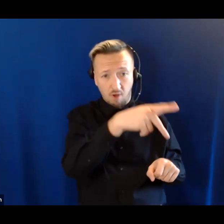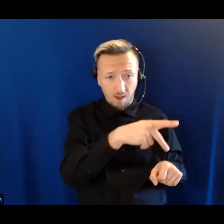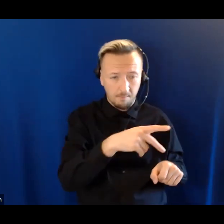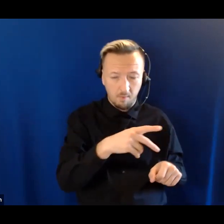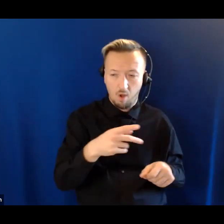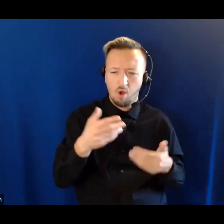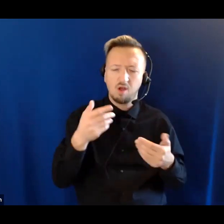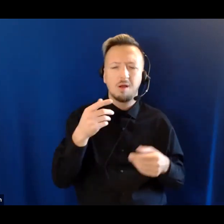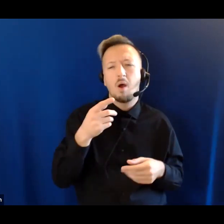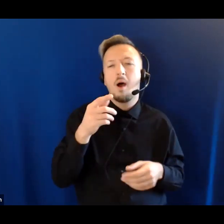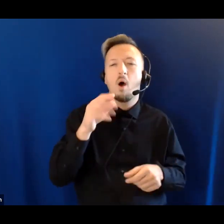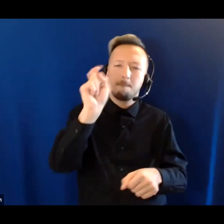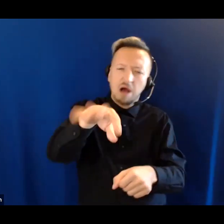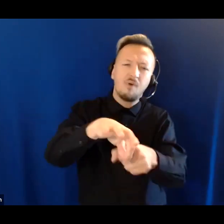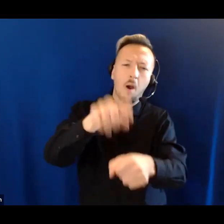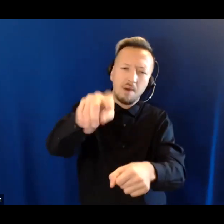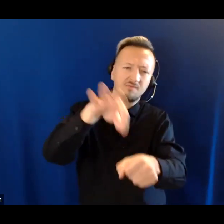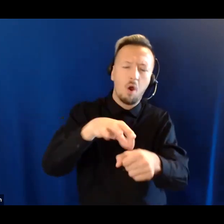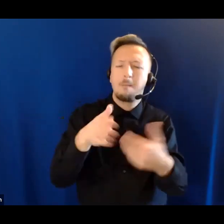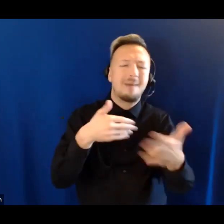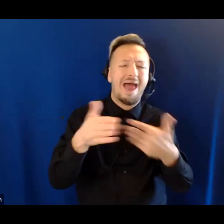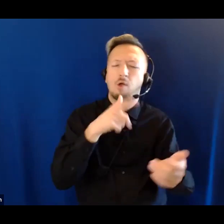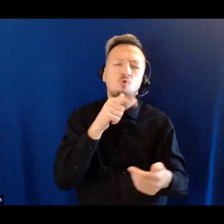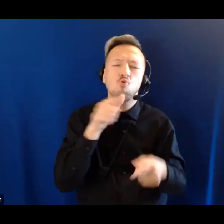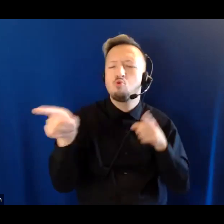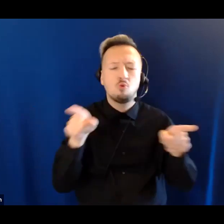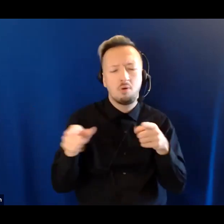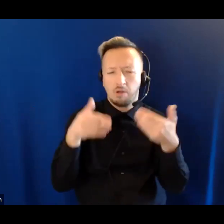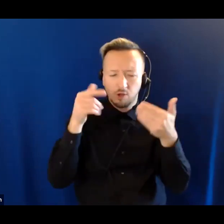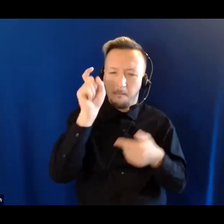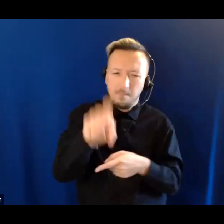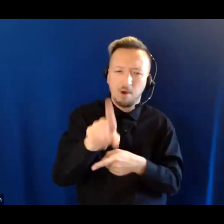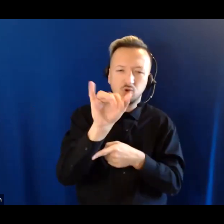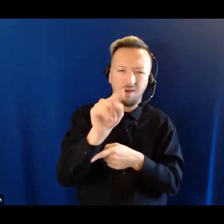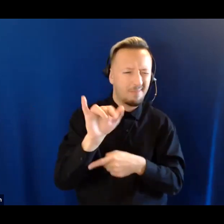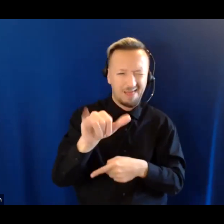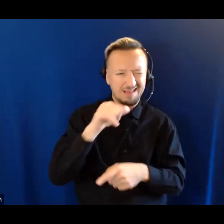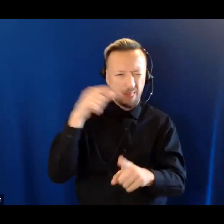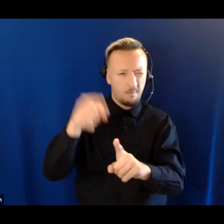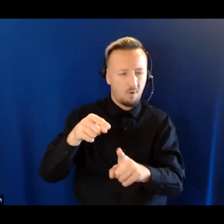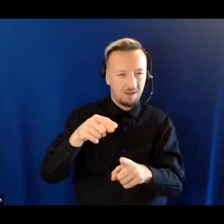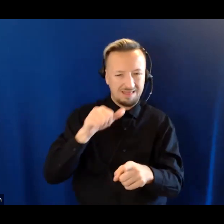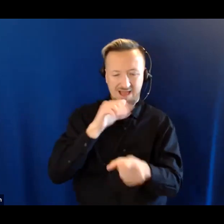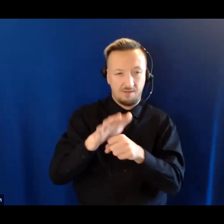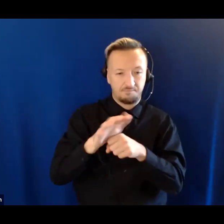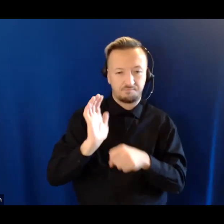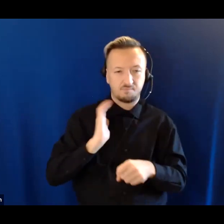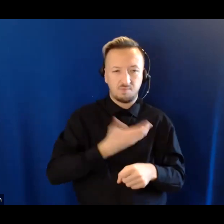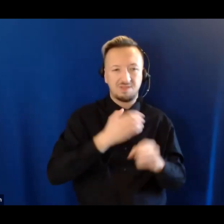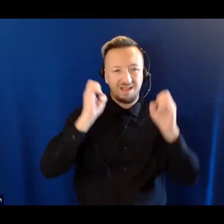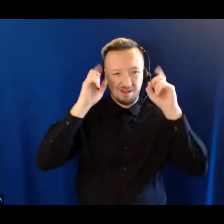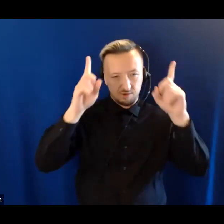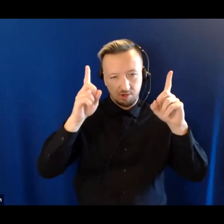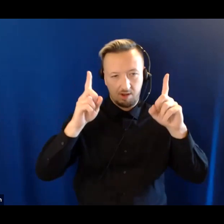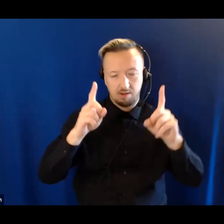involved in that process. Like, we deserve more, and we should ask more of not only ourselves, but our movements. The type of education we need is not to